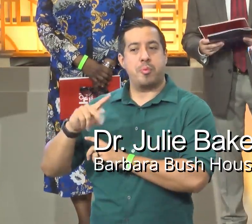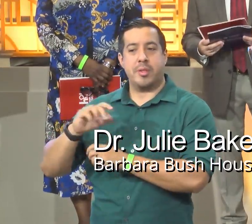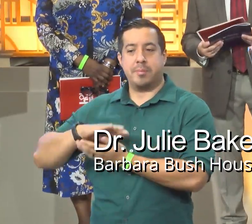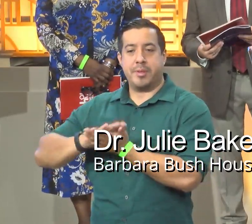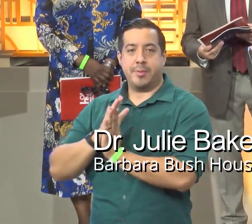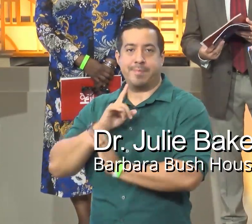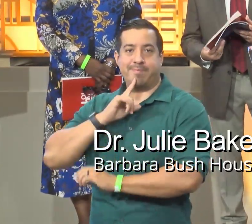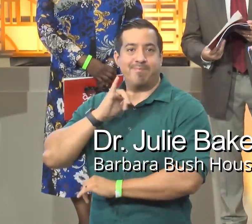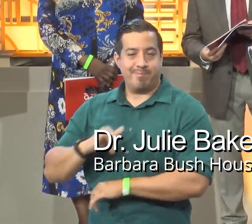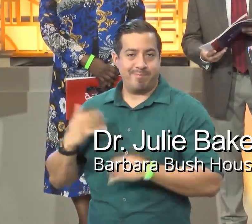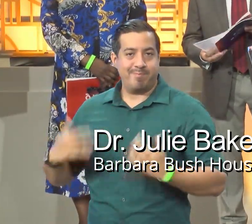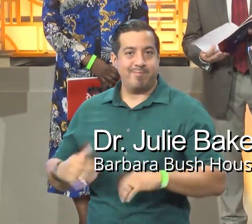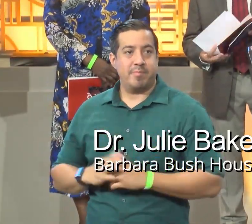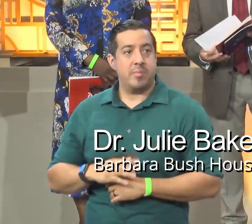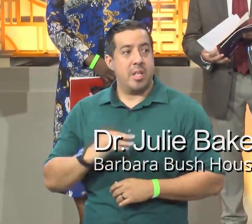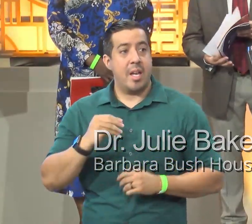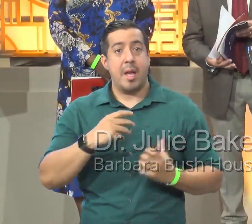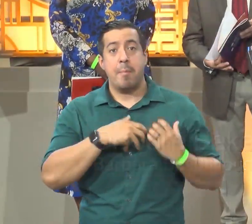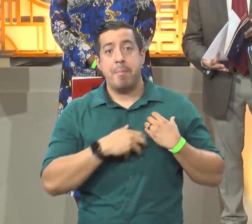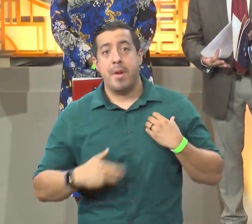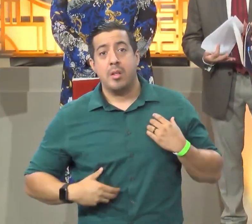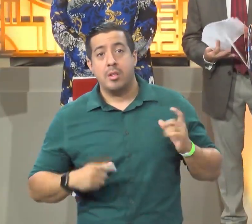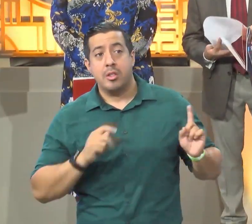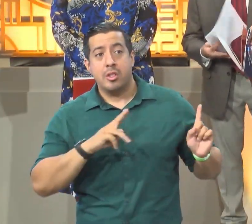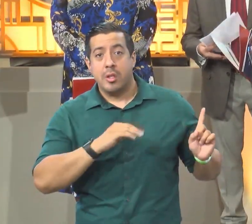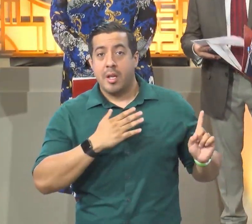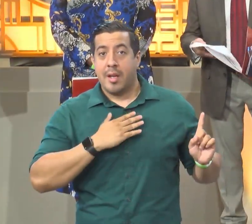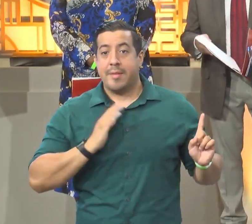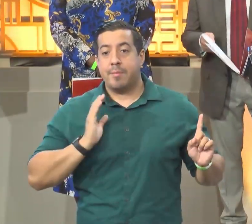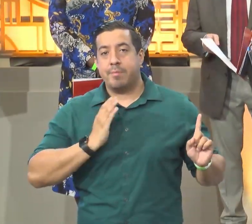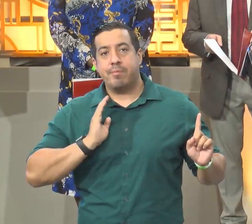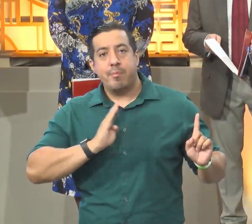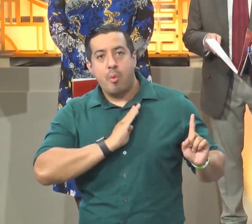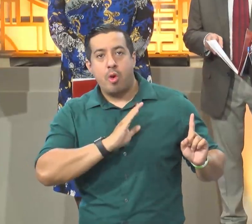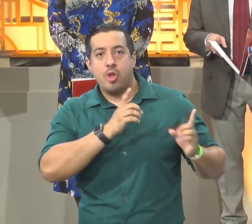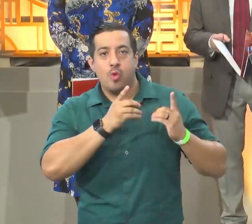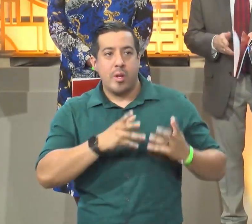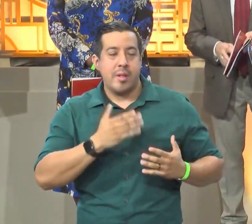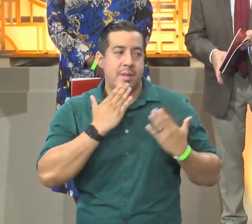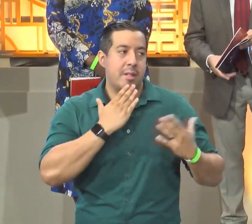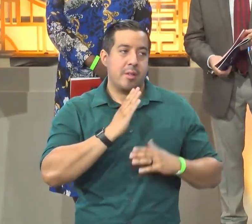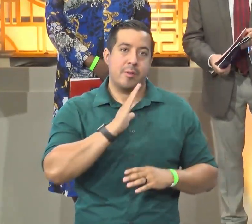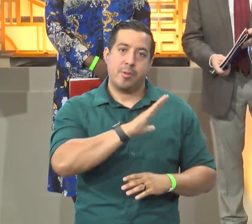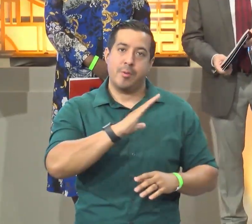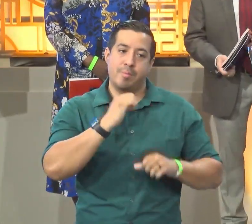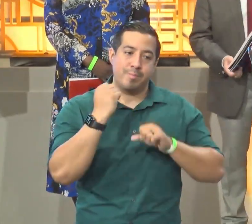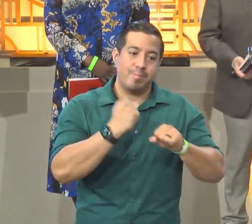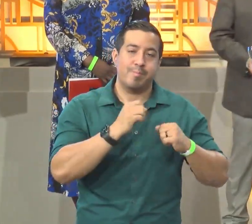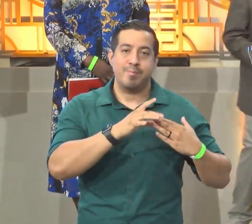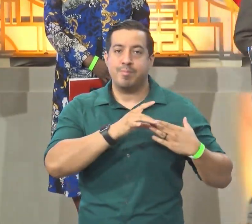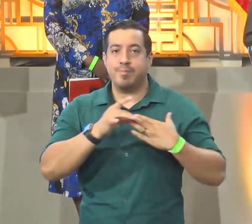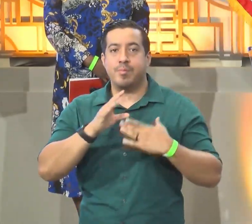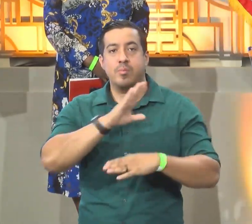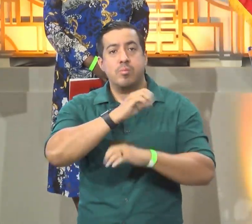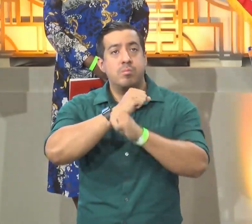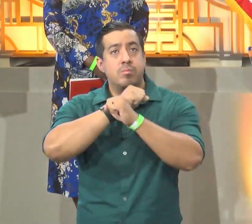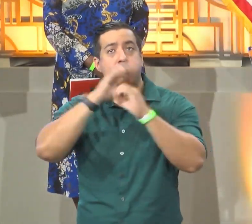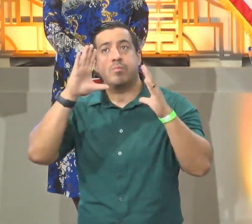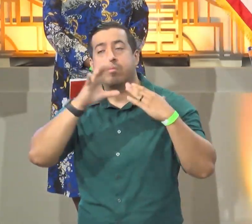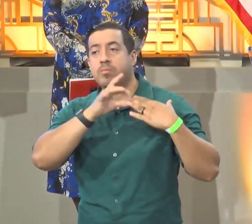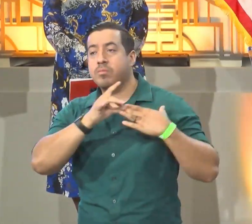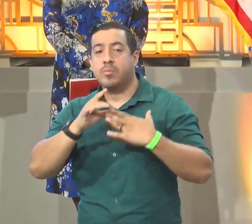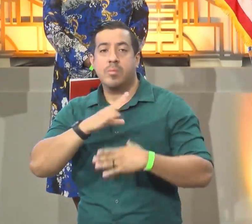Turner, on behalf of Neil and Maria Bush and our board of directors, thank you for your steadfast leadership, your visionary leadership, and